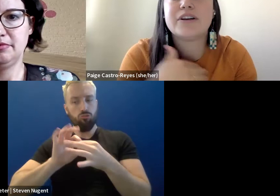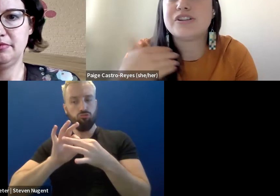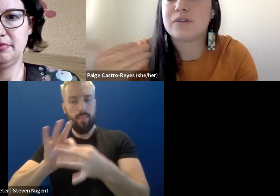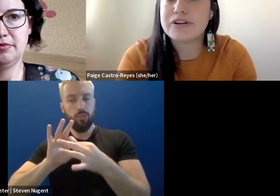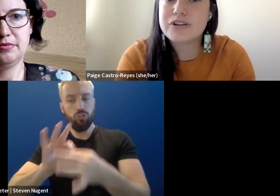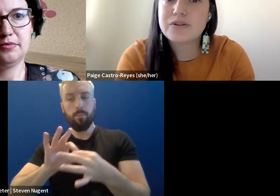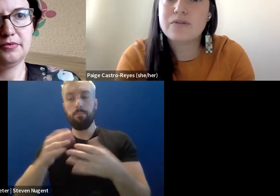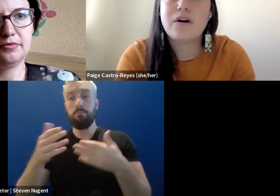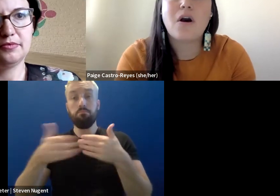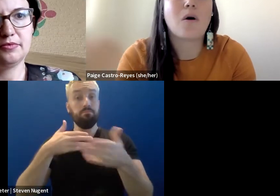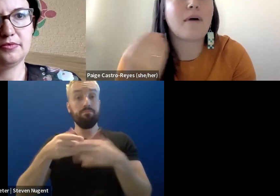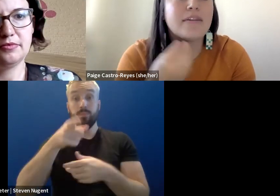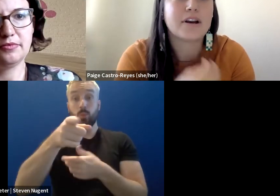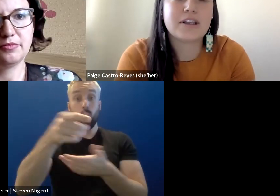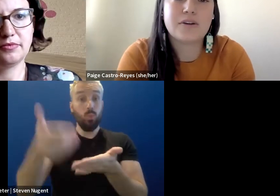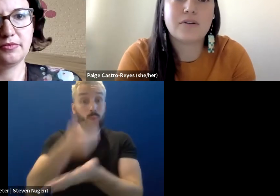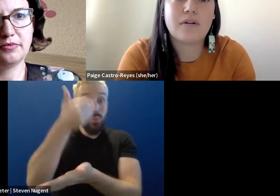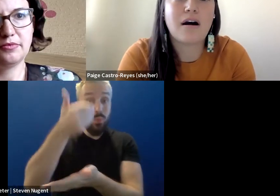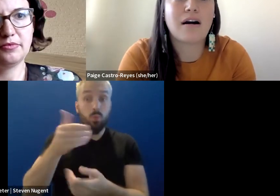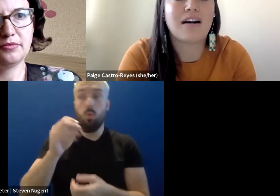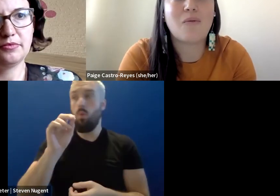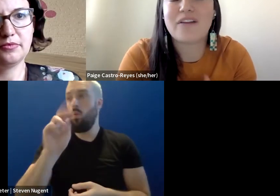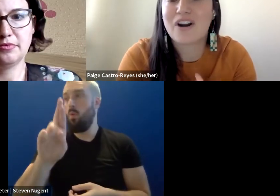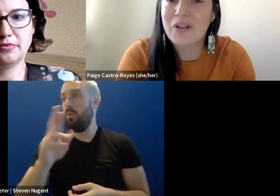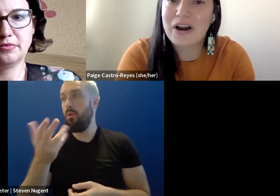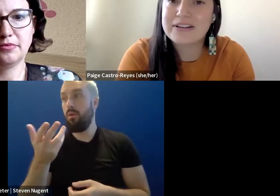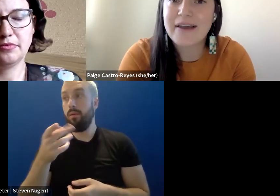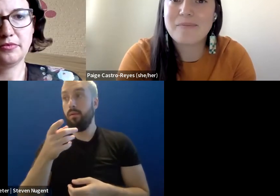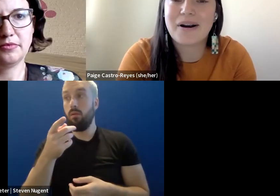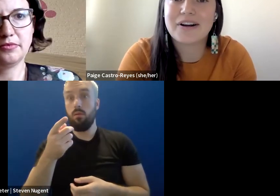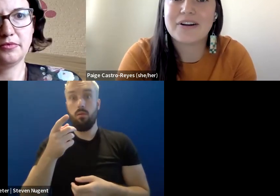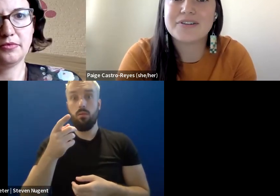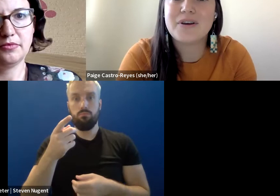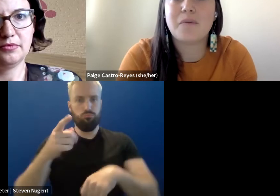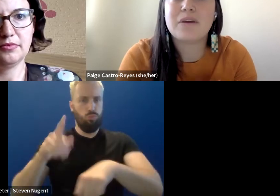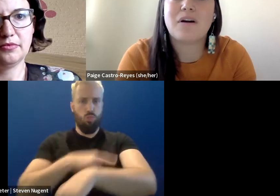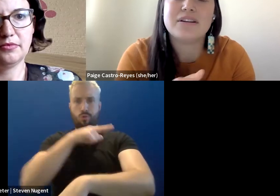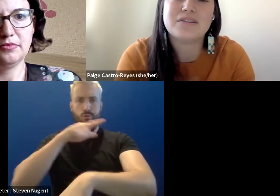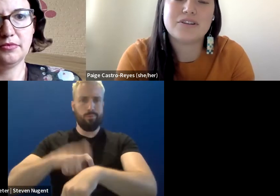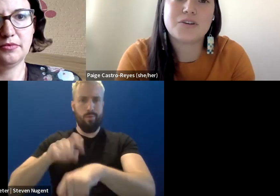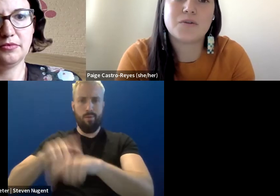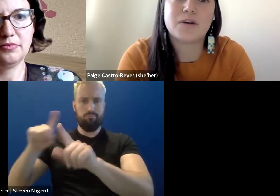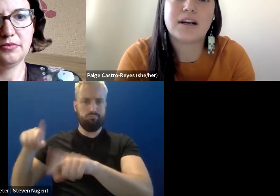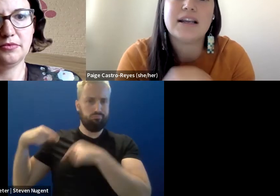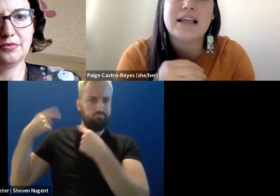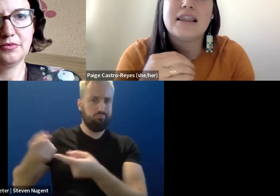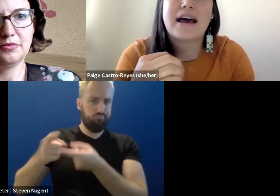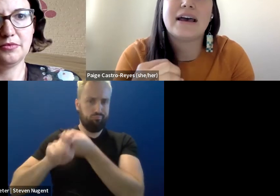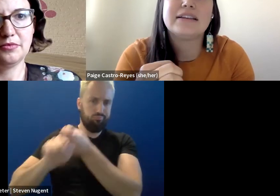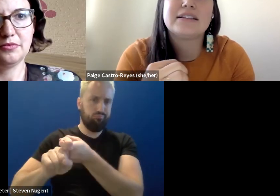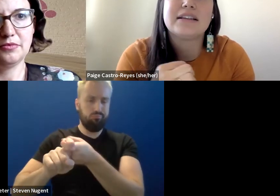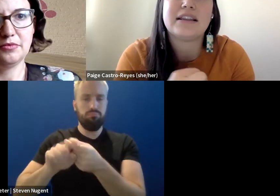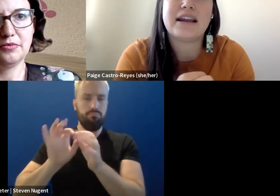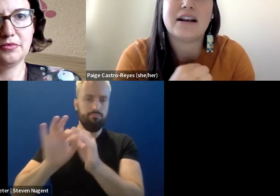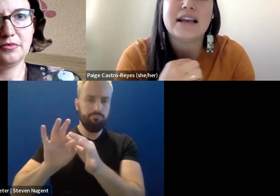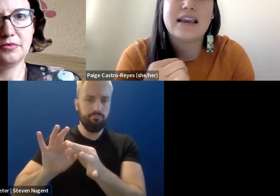that whether you are new or whether you are one of our longtime partners, we want to ensure